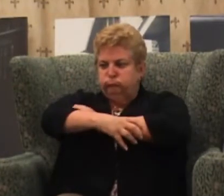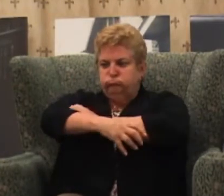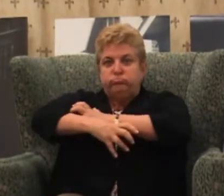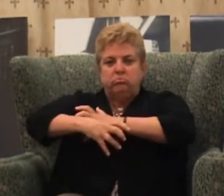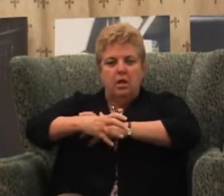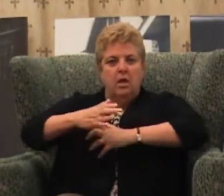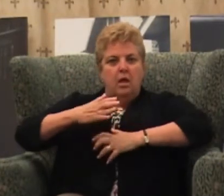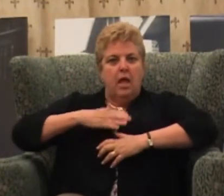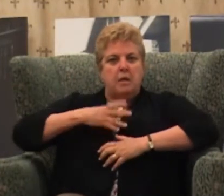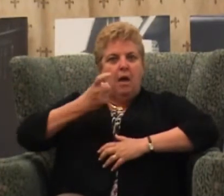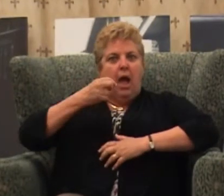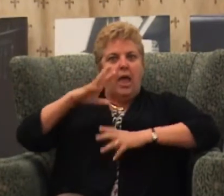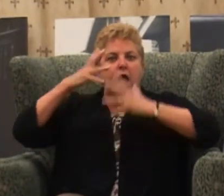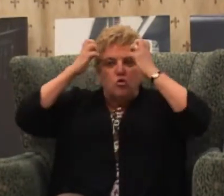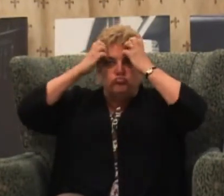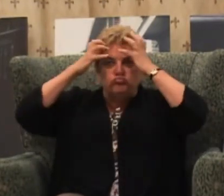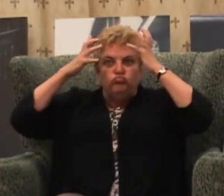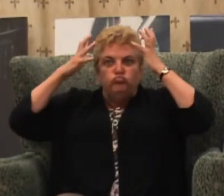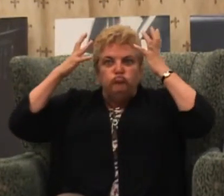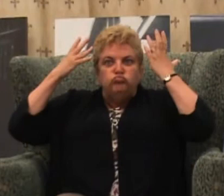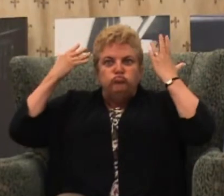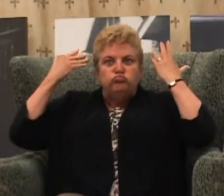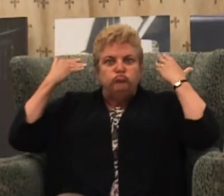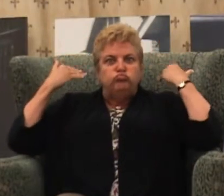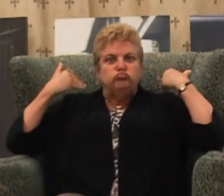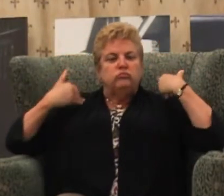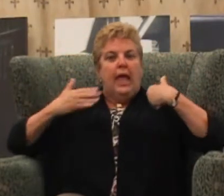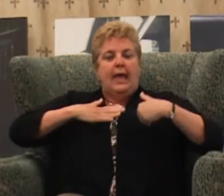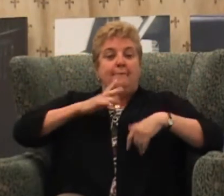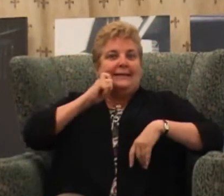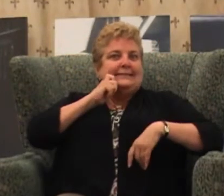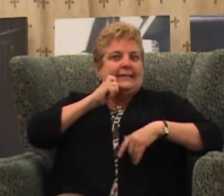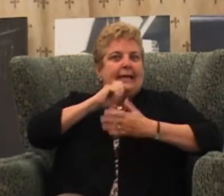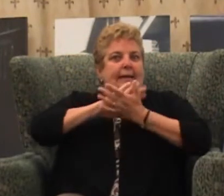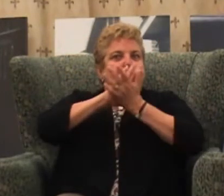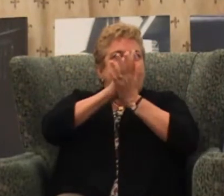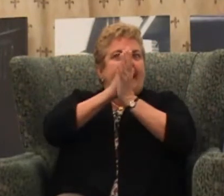got longer. And my skin just got lighter.